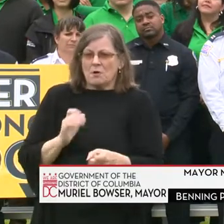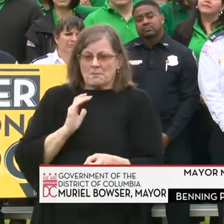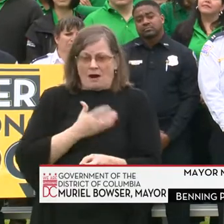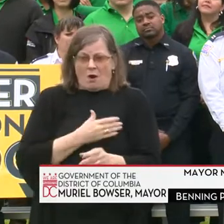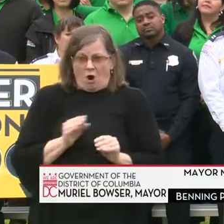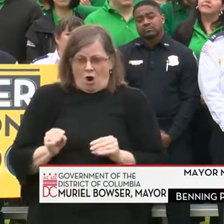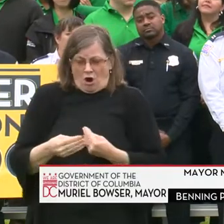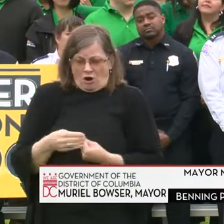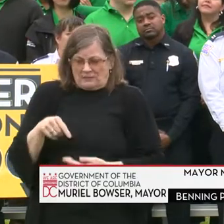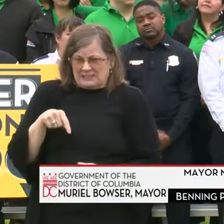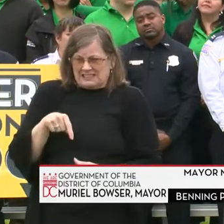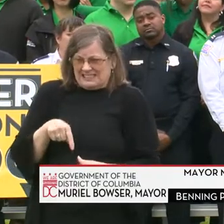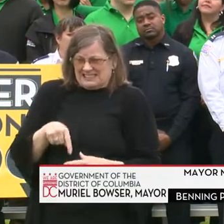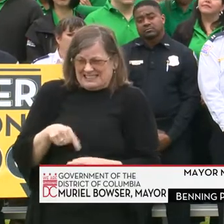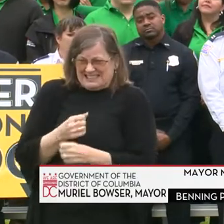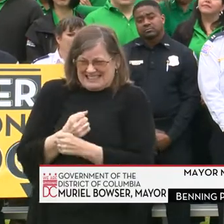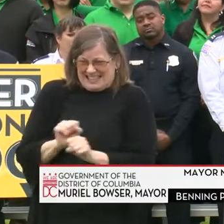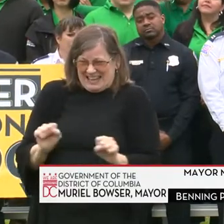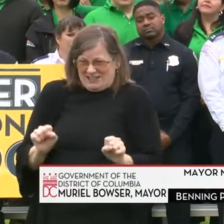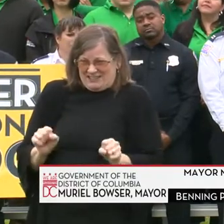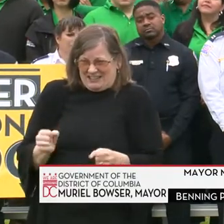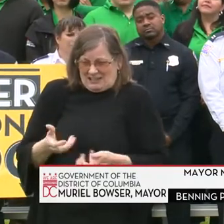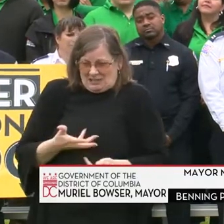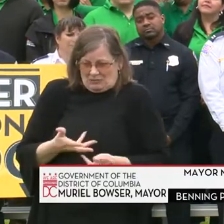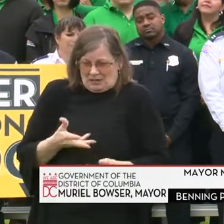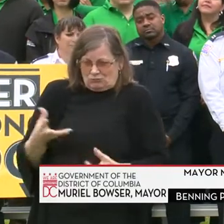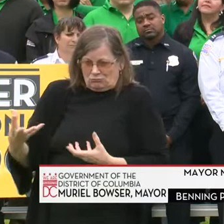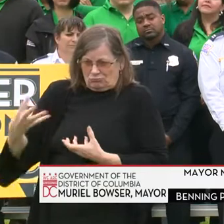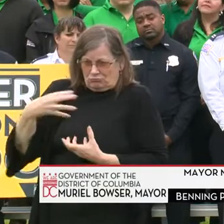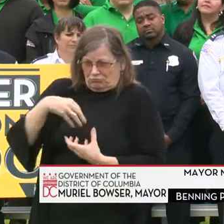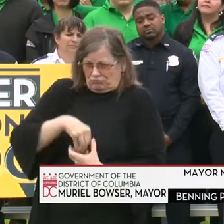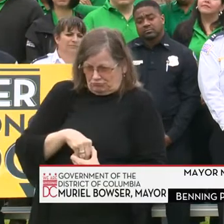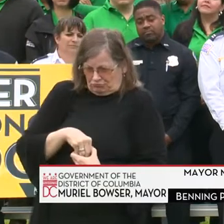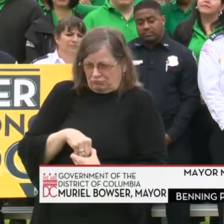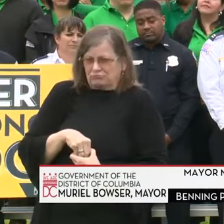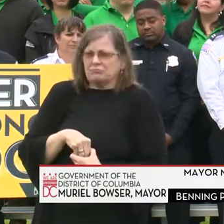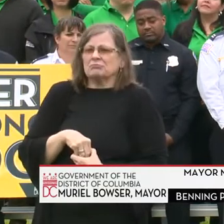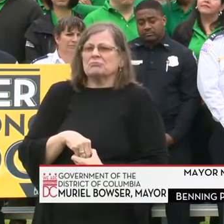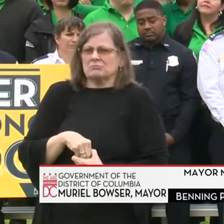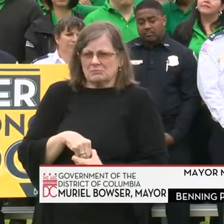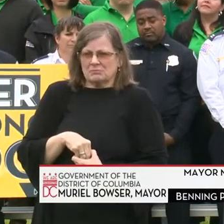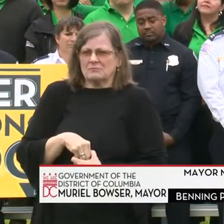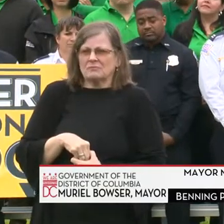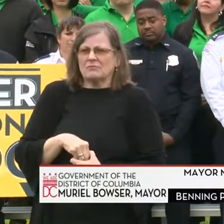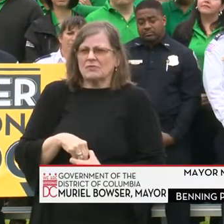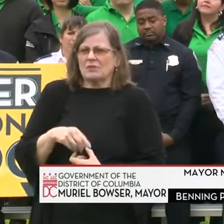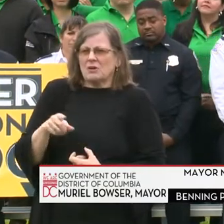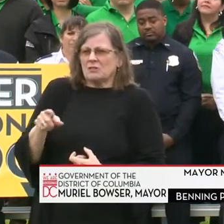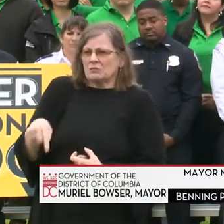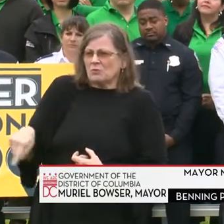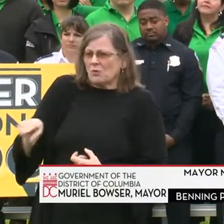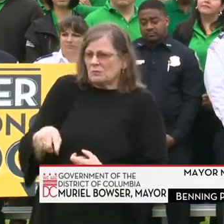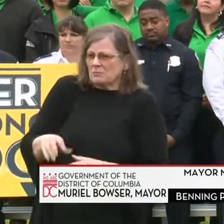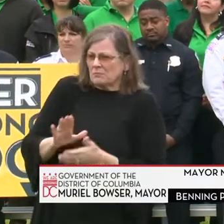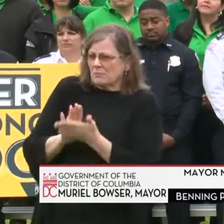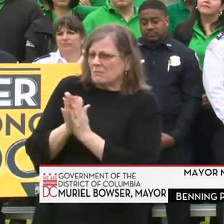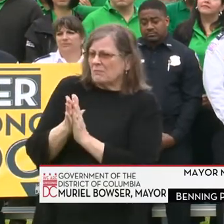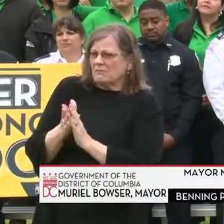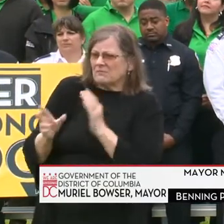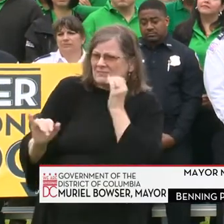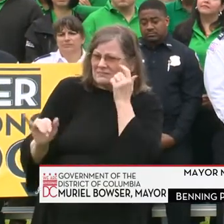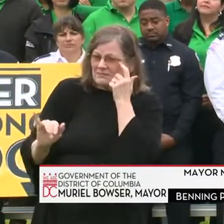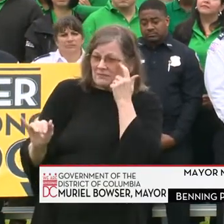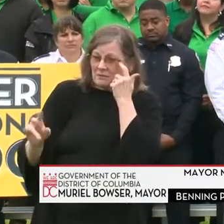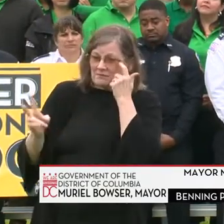very focused on people who we know are most likely to be victims or perpetrators of